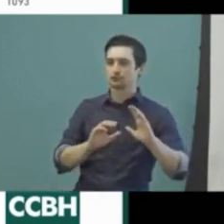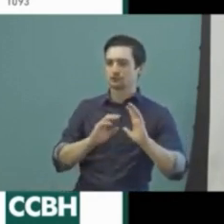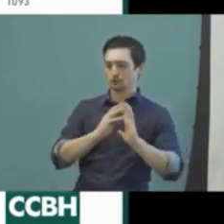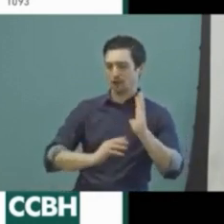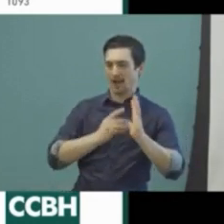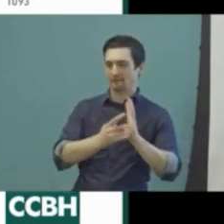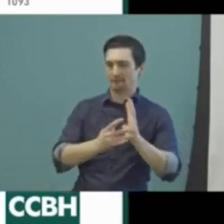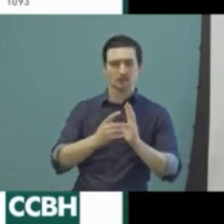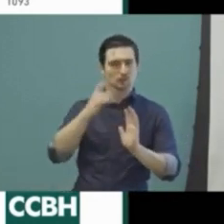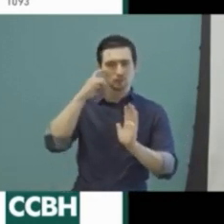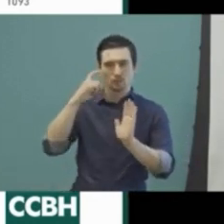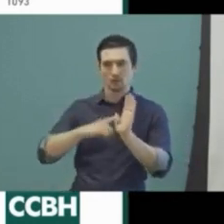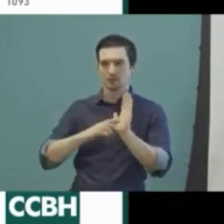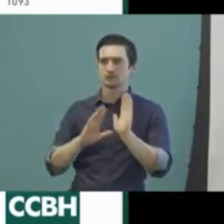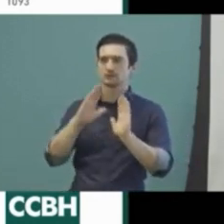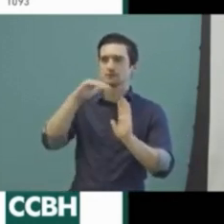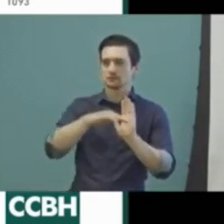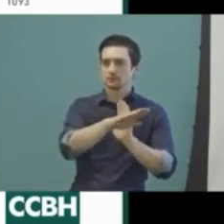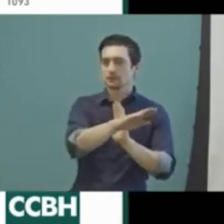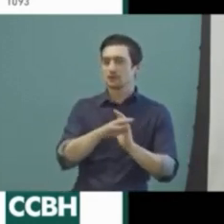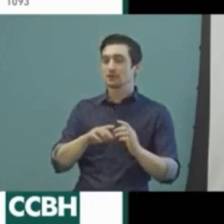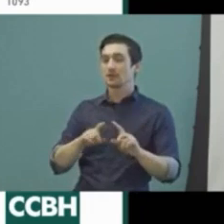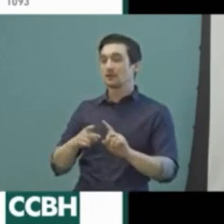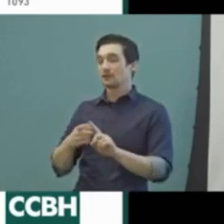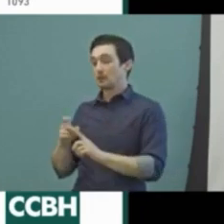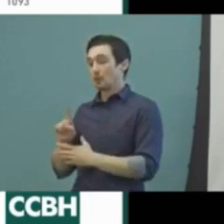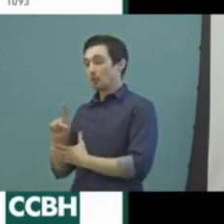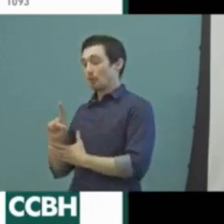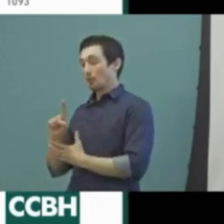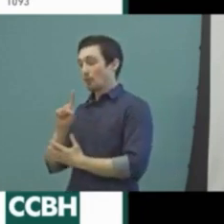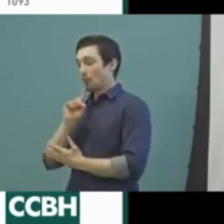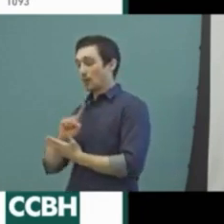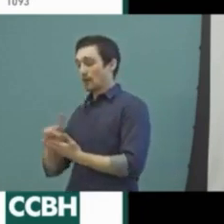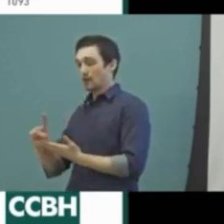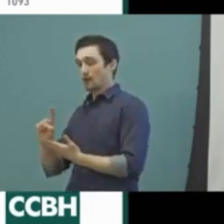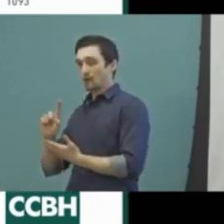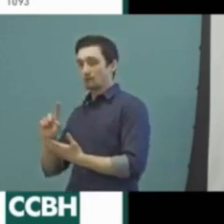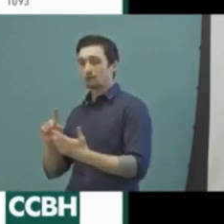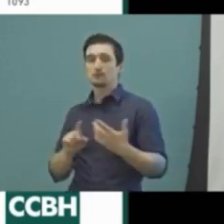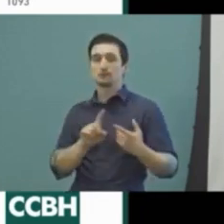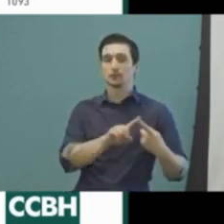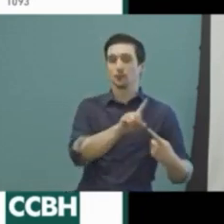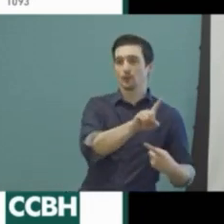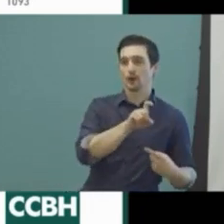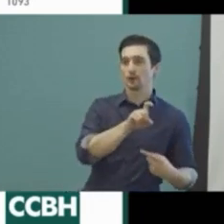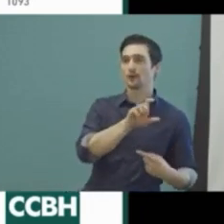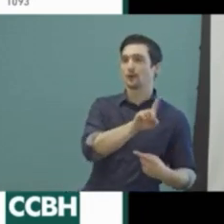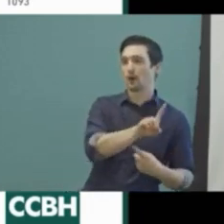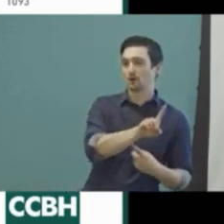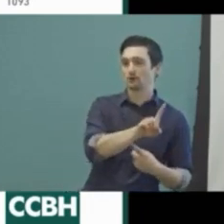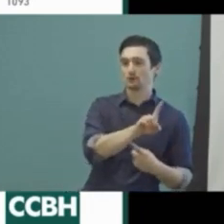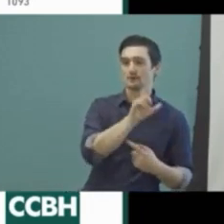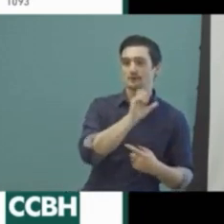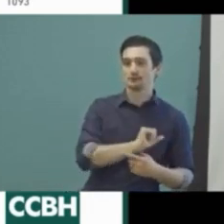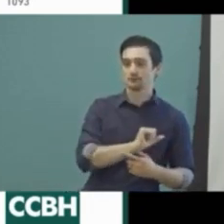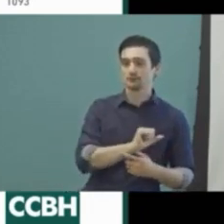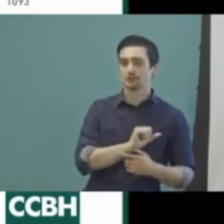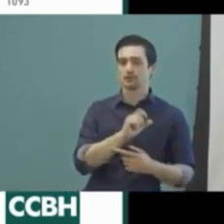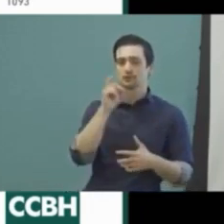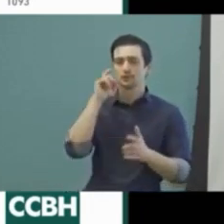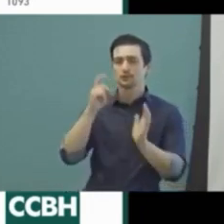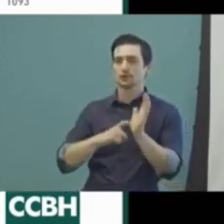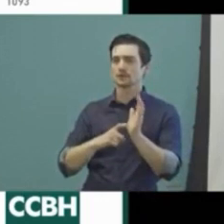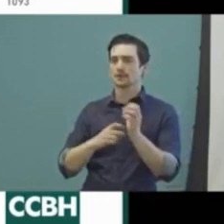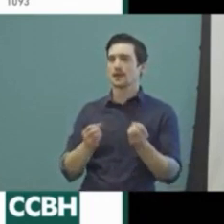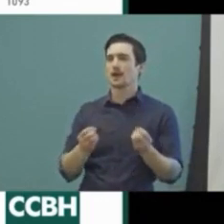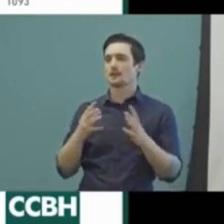spans, as I've reported previously, from 1 week of age to 101 years of age. But you can see the general distribution of how many